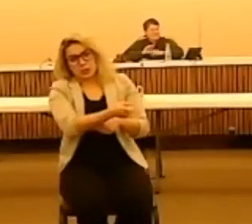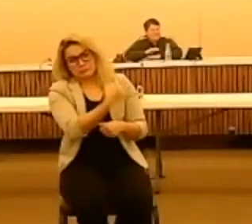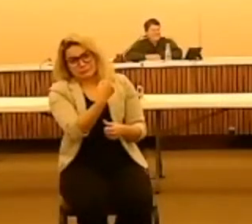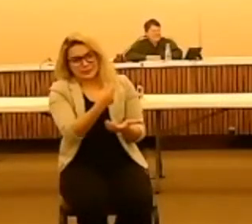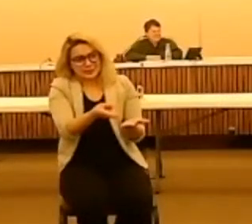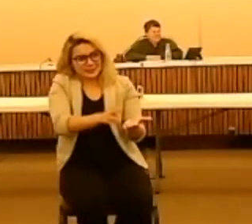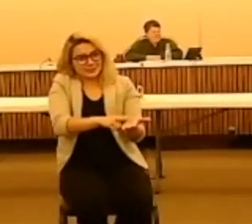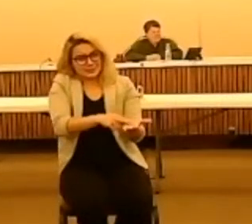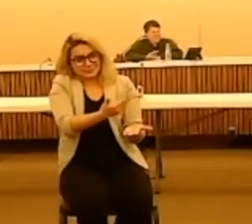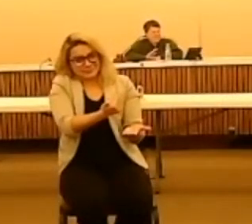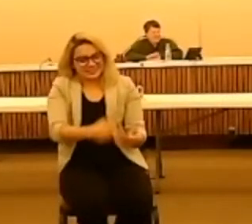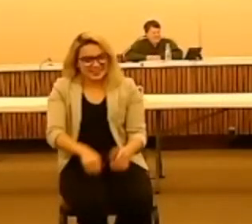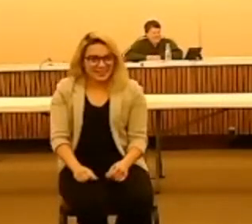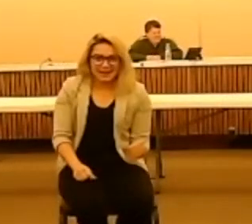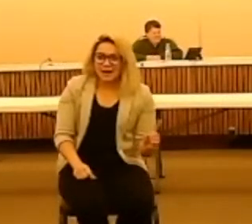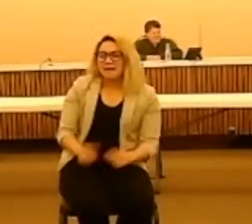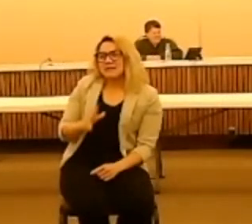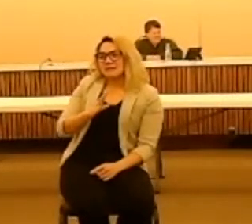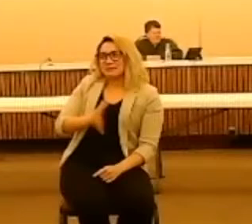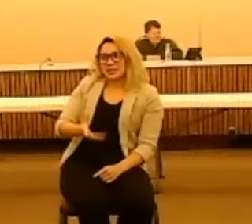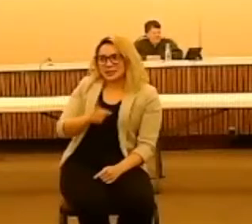It's about the only one.